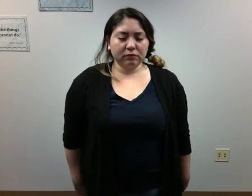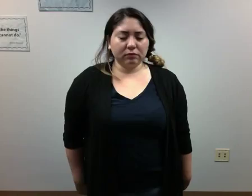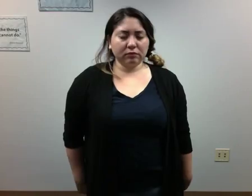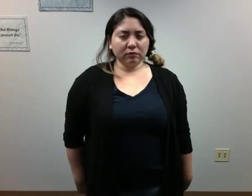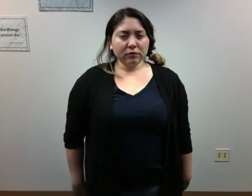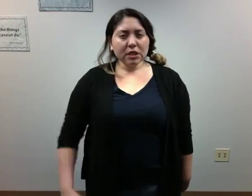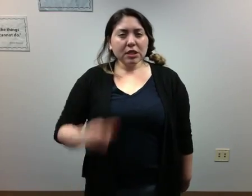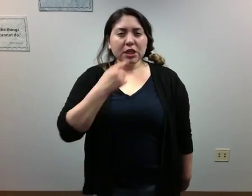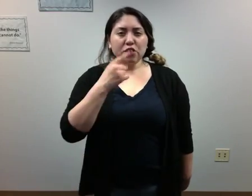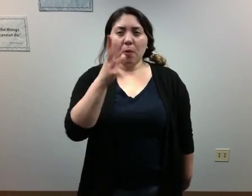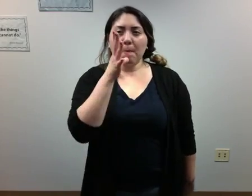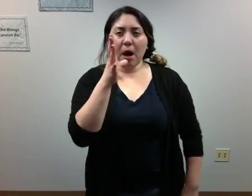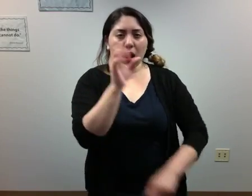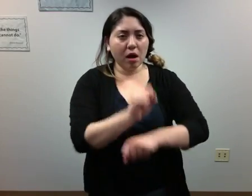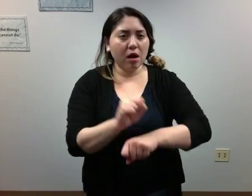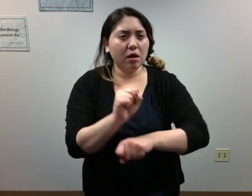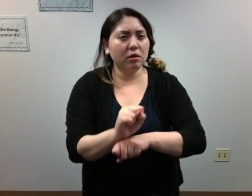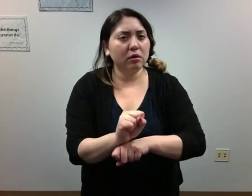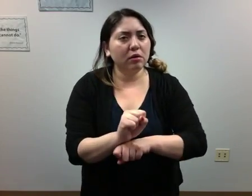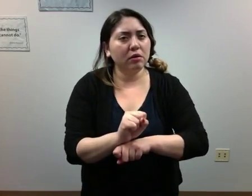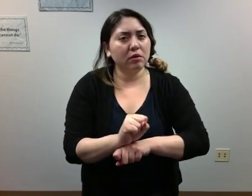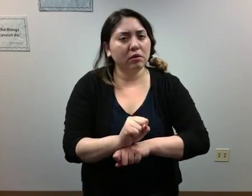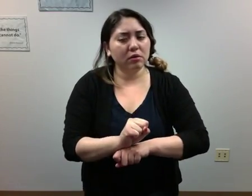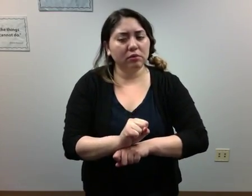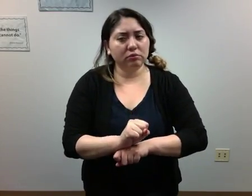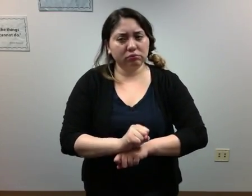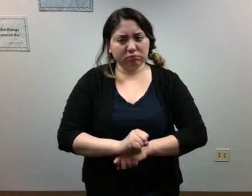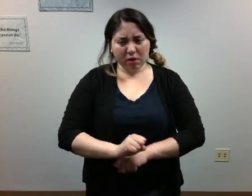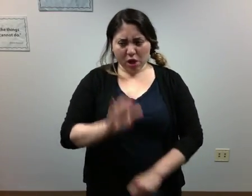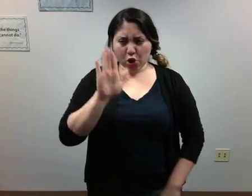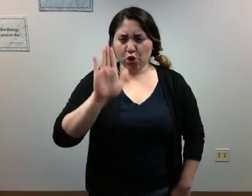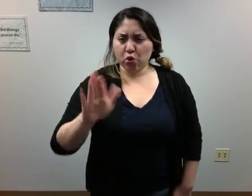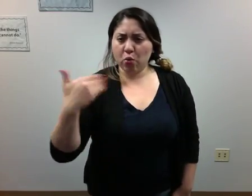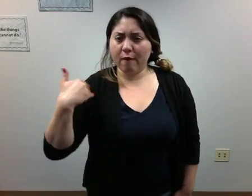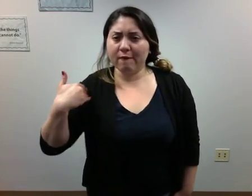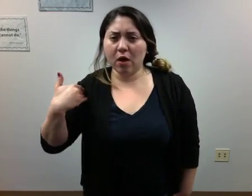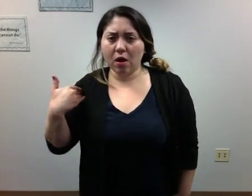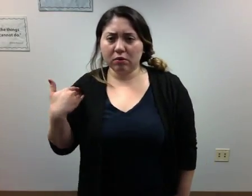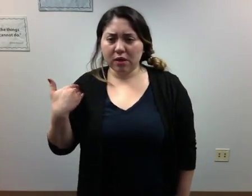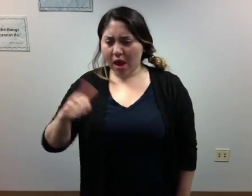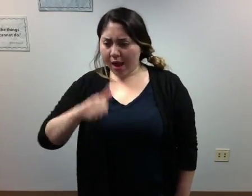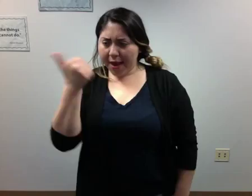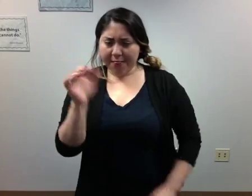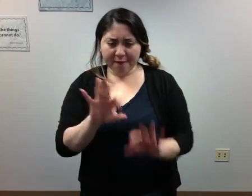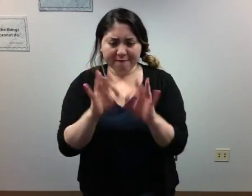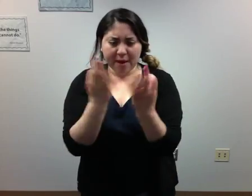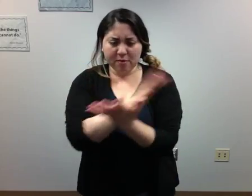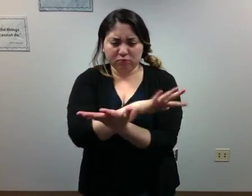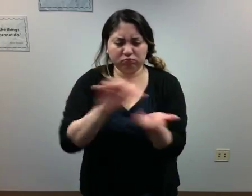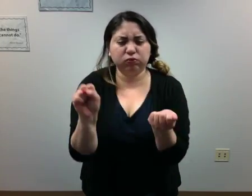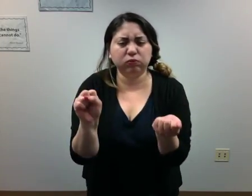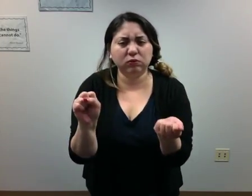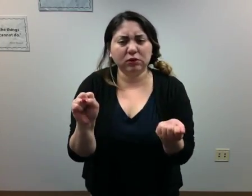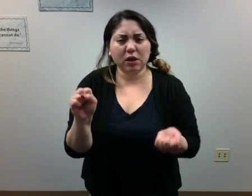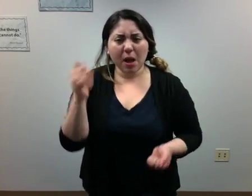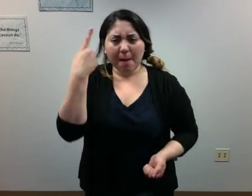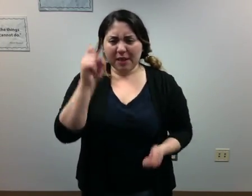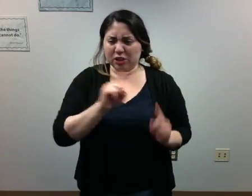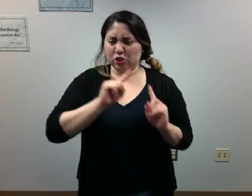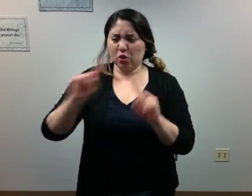They told working mothers it's all their fault that families are falling apart because they had to go to work to